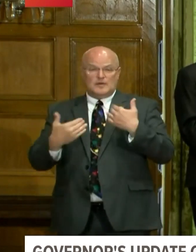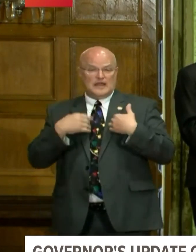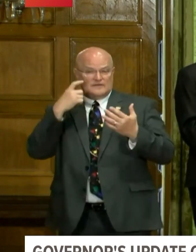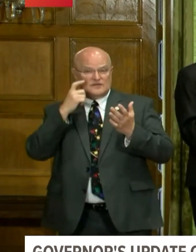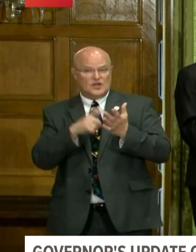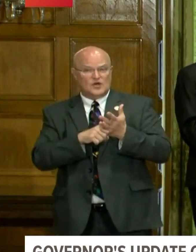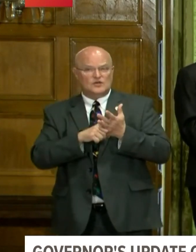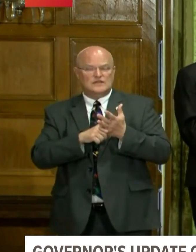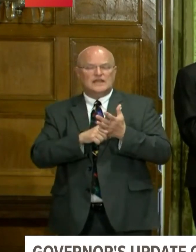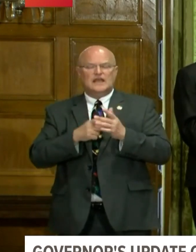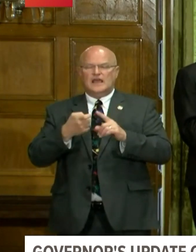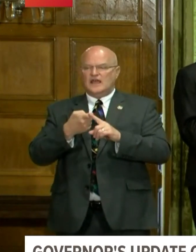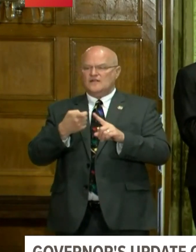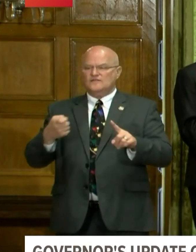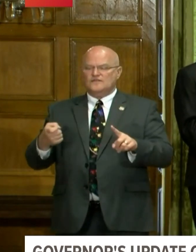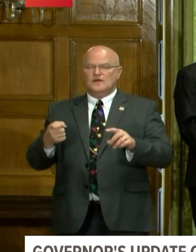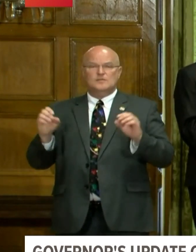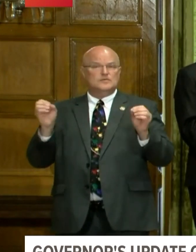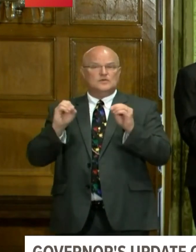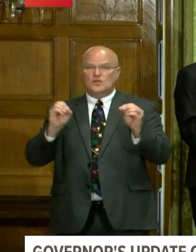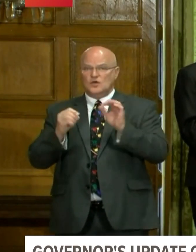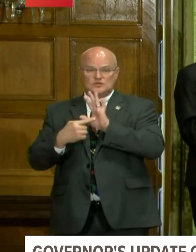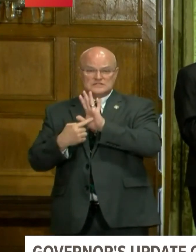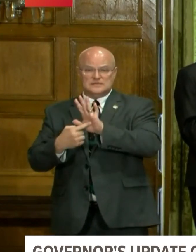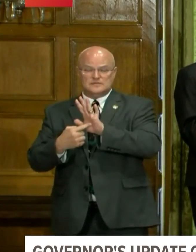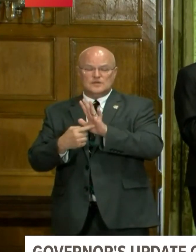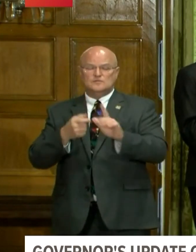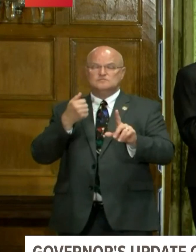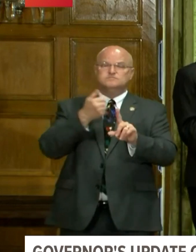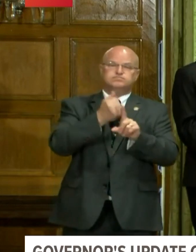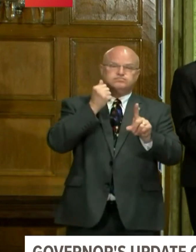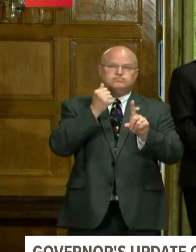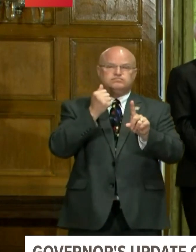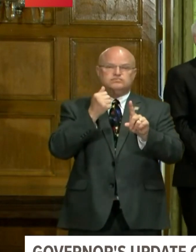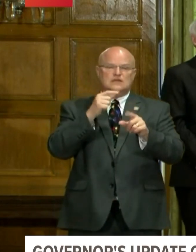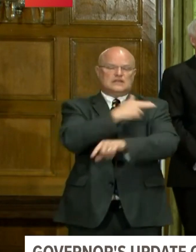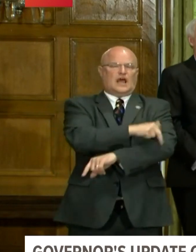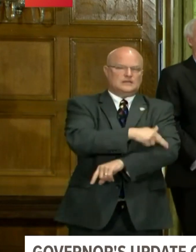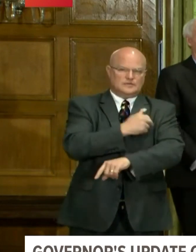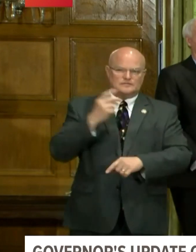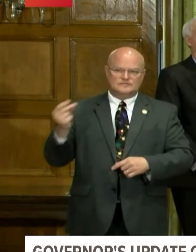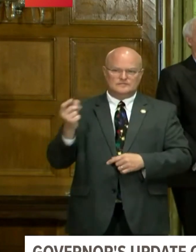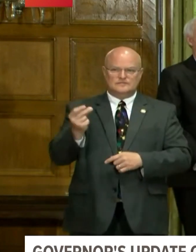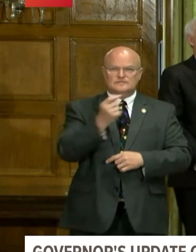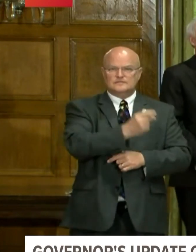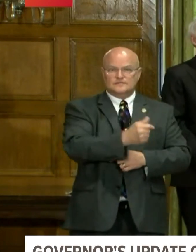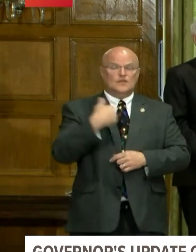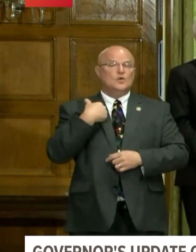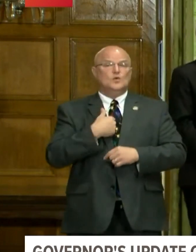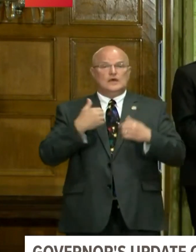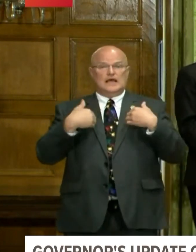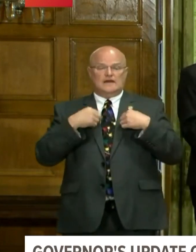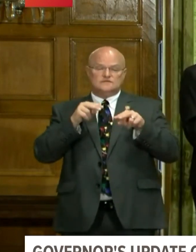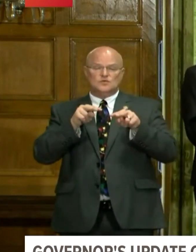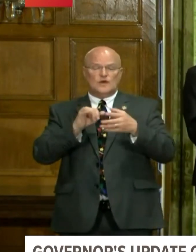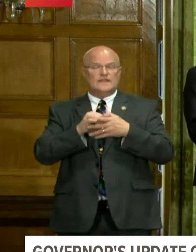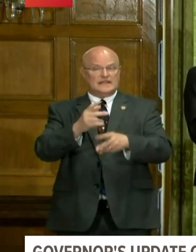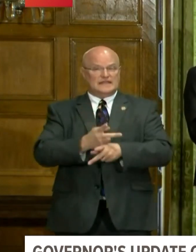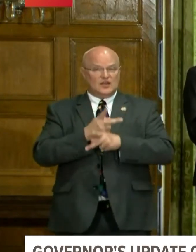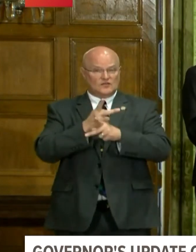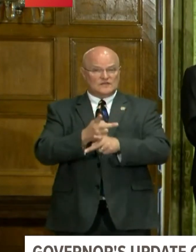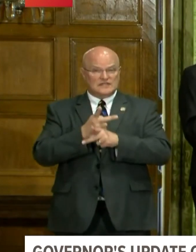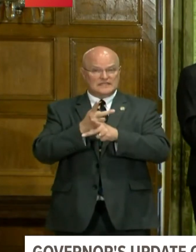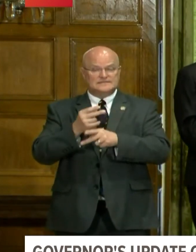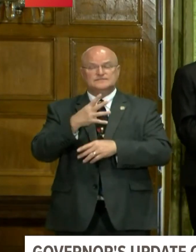otherwise, and they can go from asymptomatic to symptomatic to hospitalized. So we will have to watch that